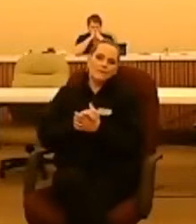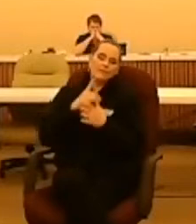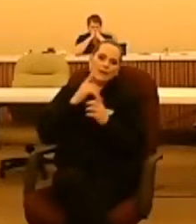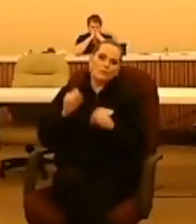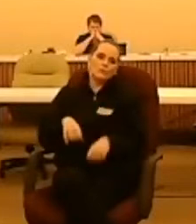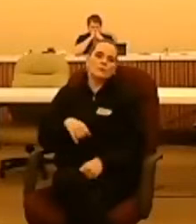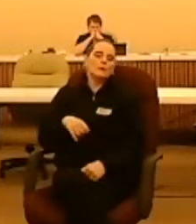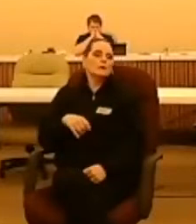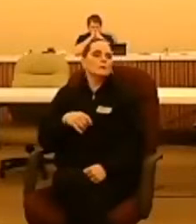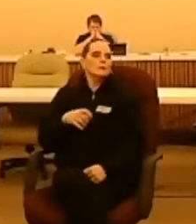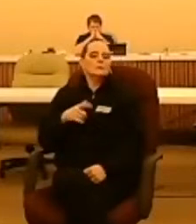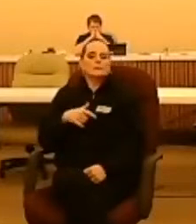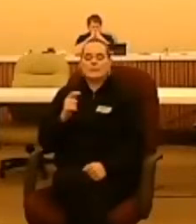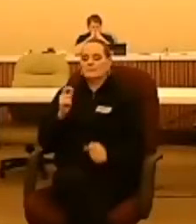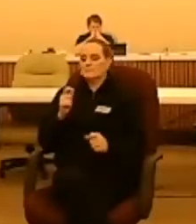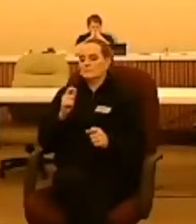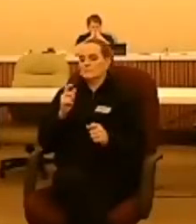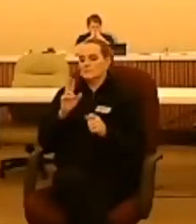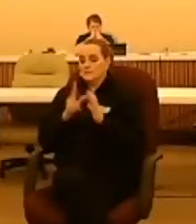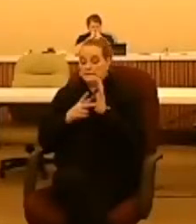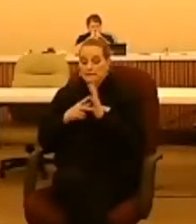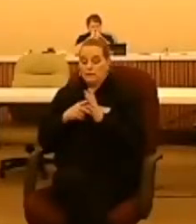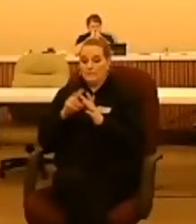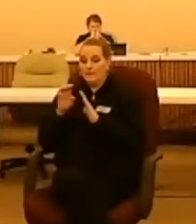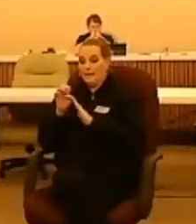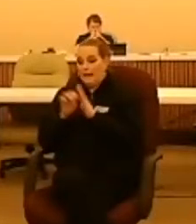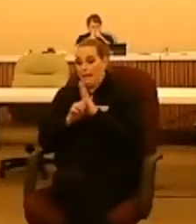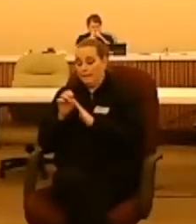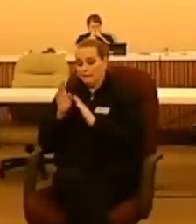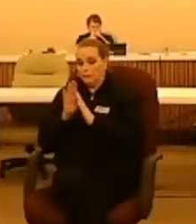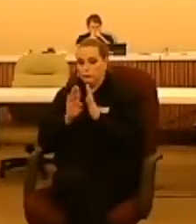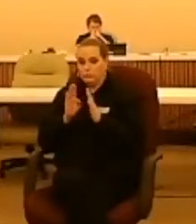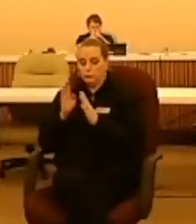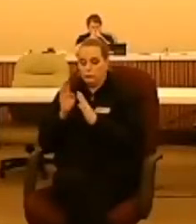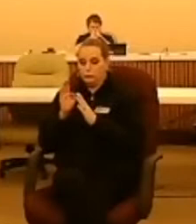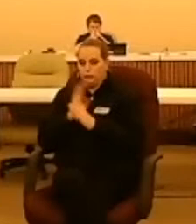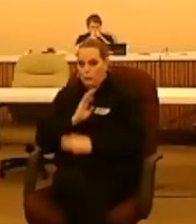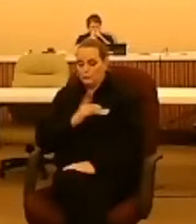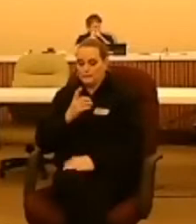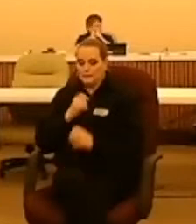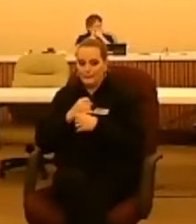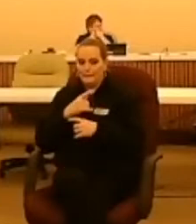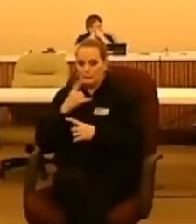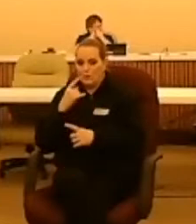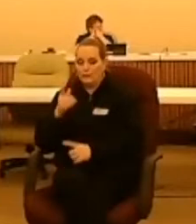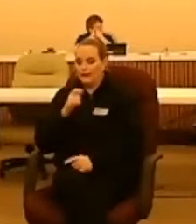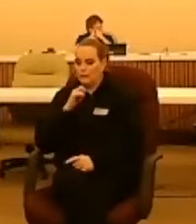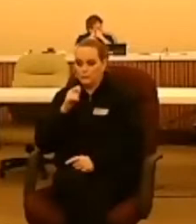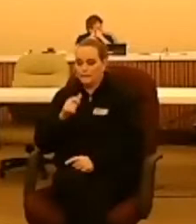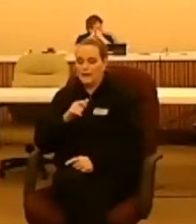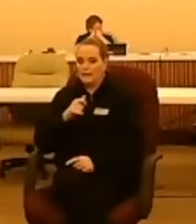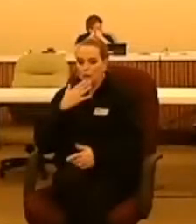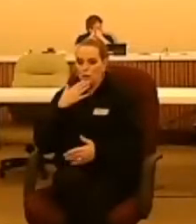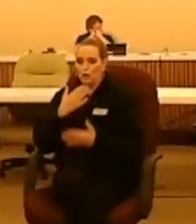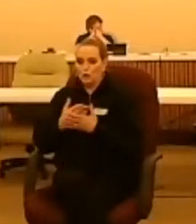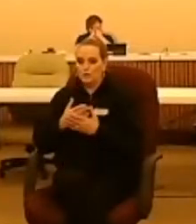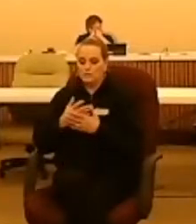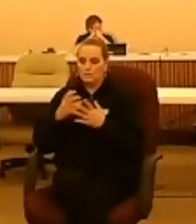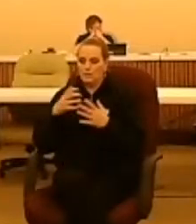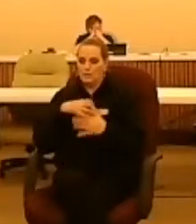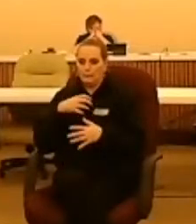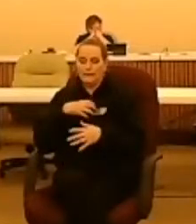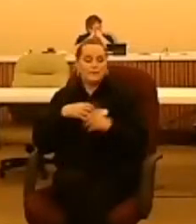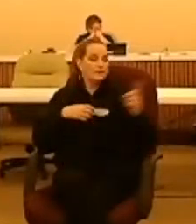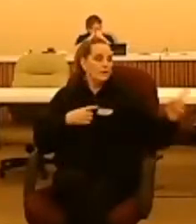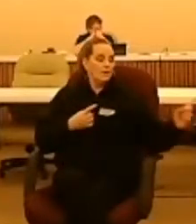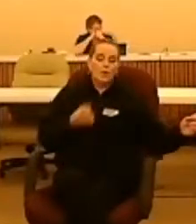be, that certainly the intention of the ethics board would be to make that known that that was unfounded. You know, one thing we can